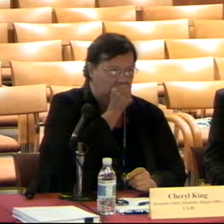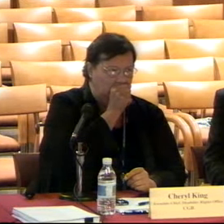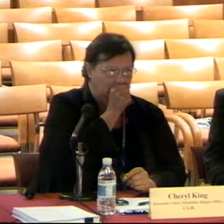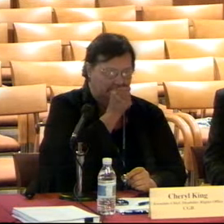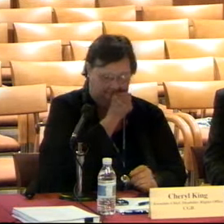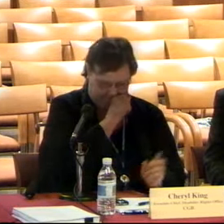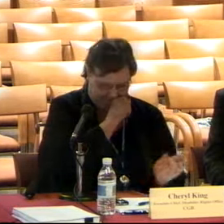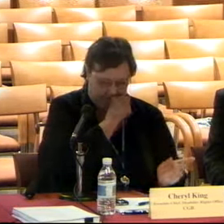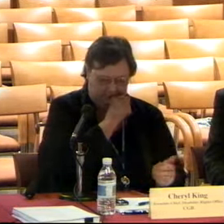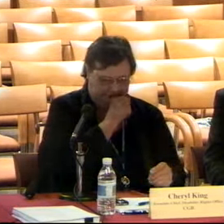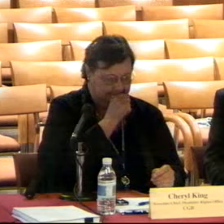Go ahead.